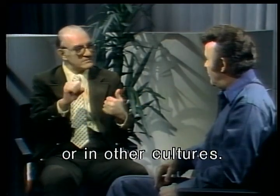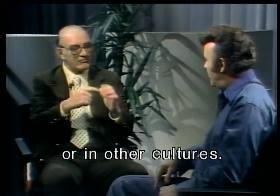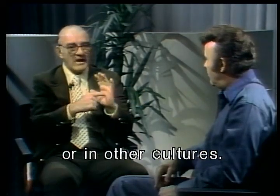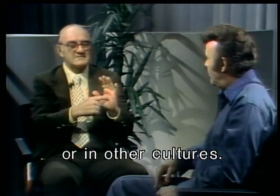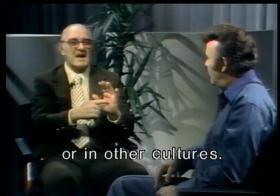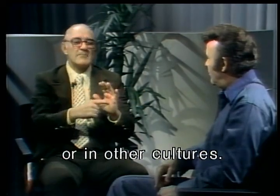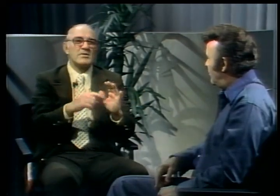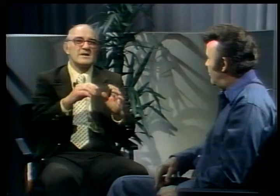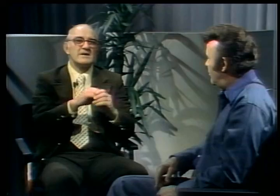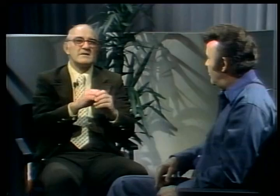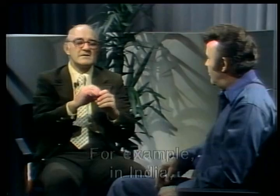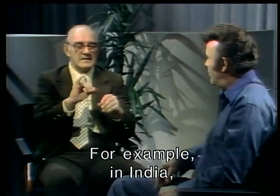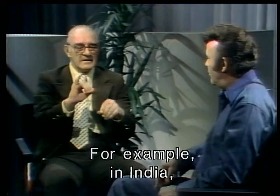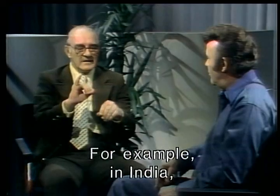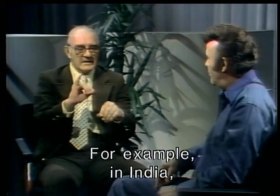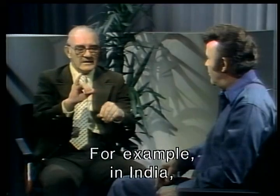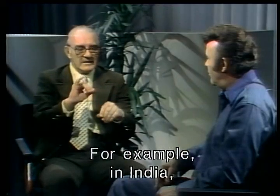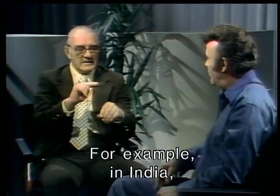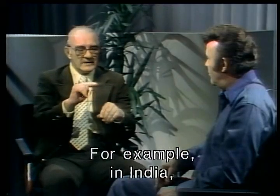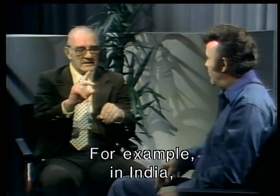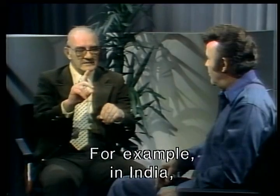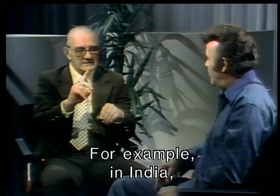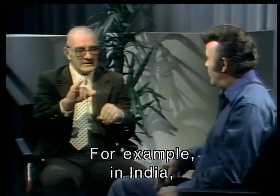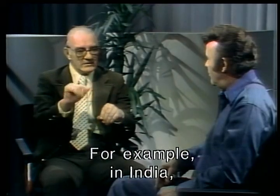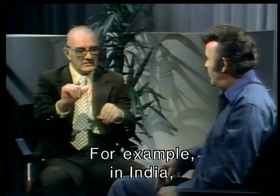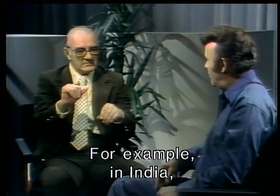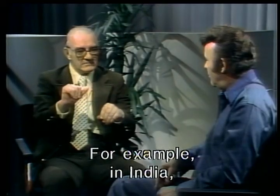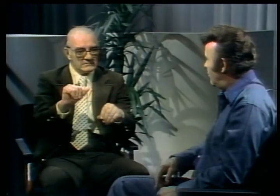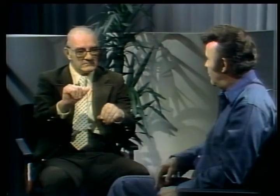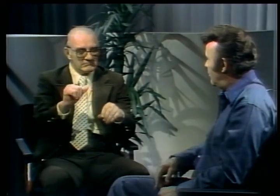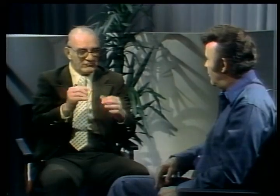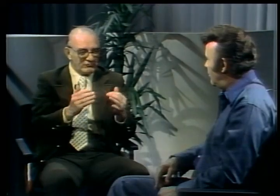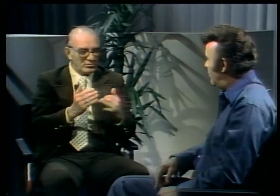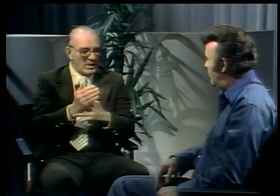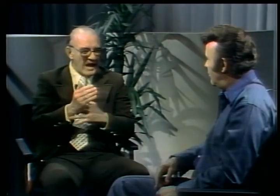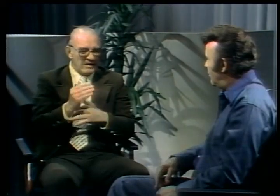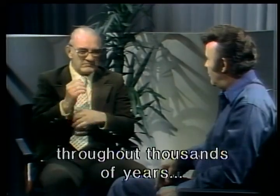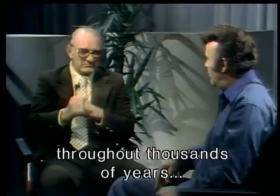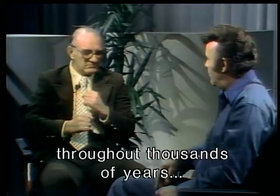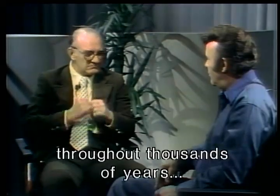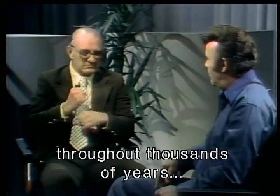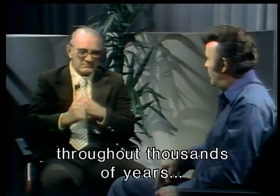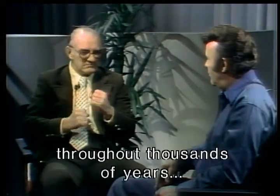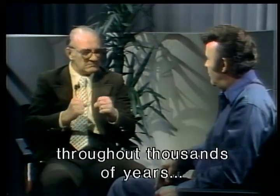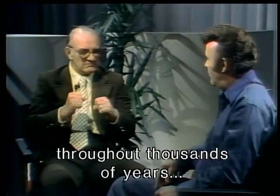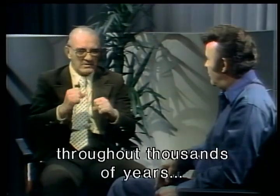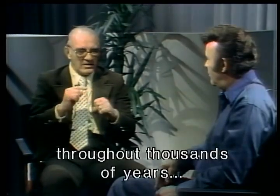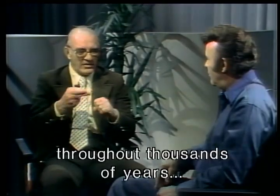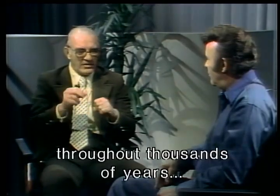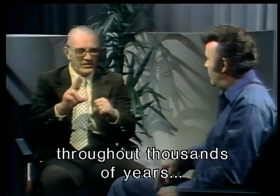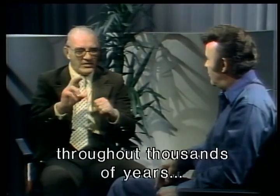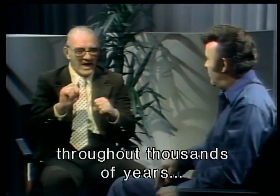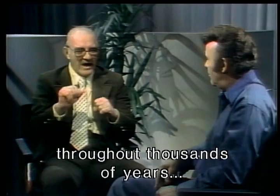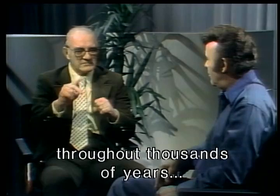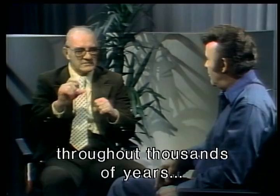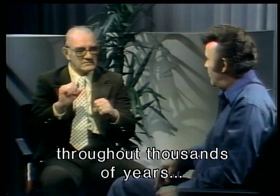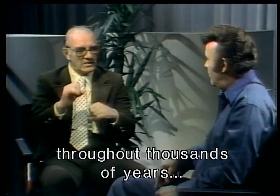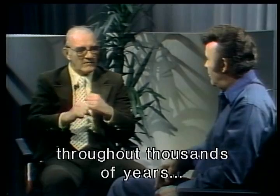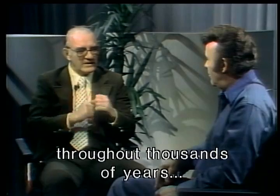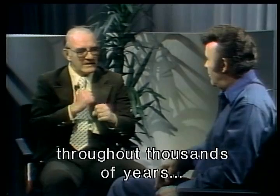For example, in India, throughout mm, thousands of years,